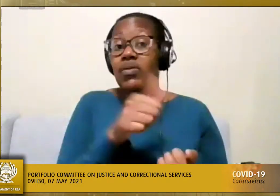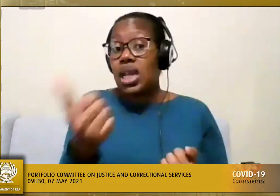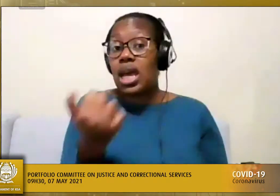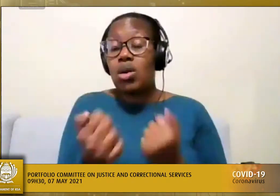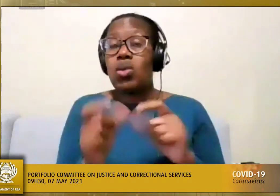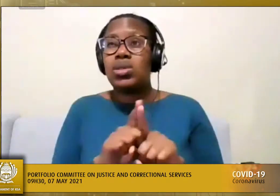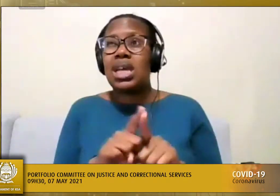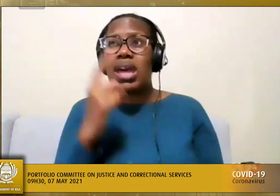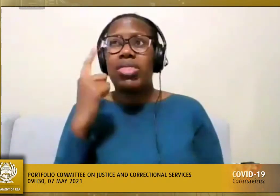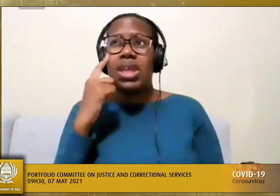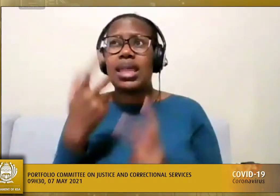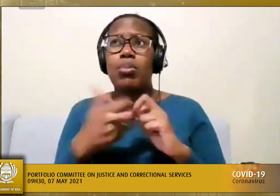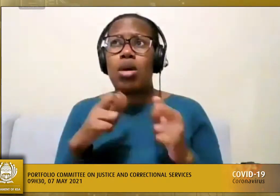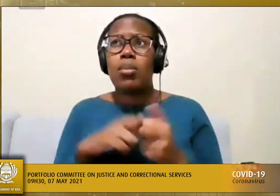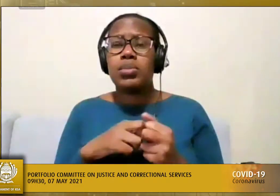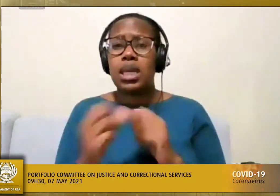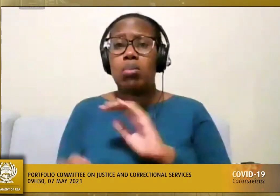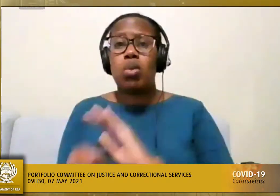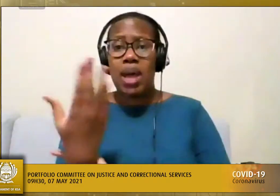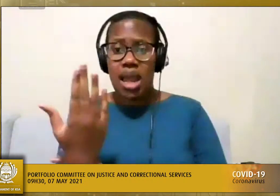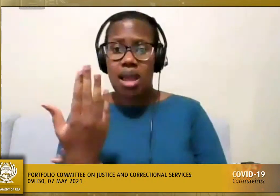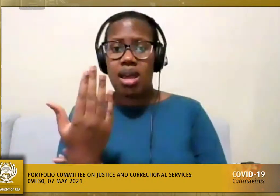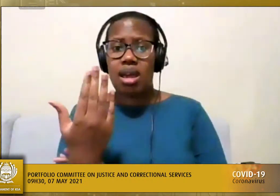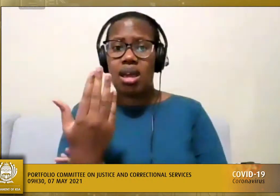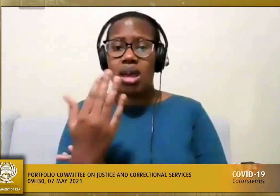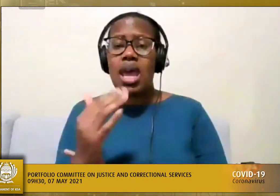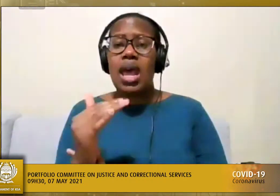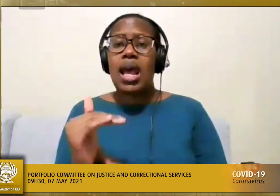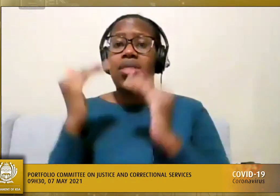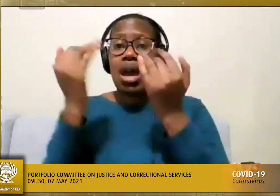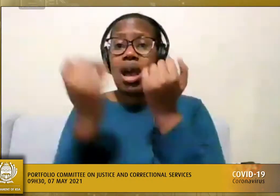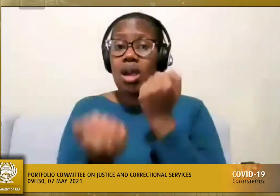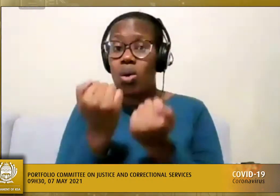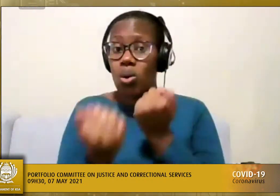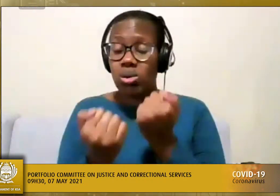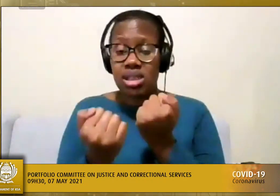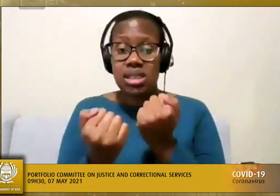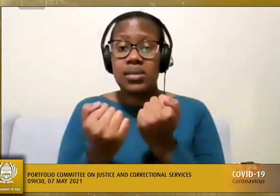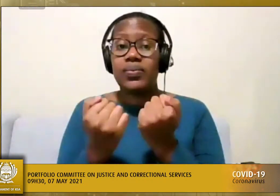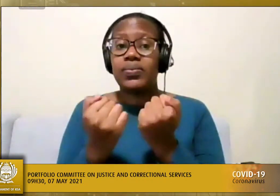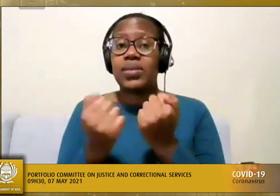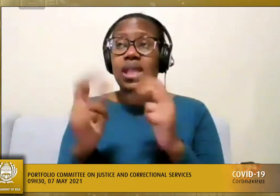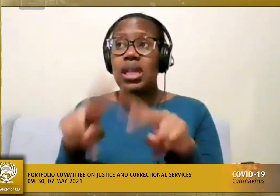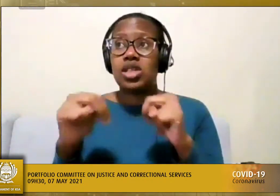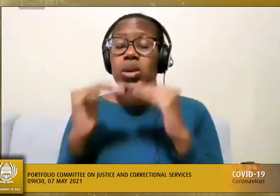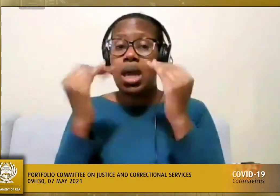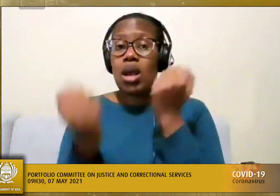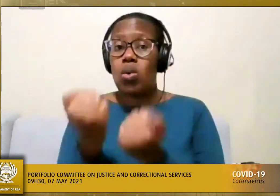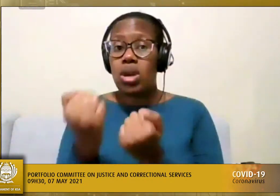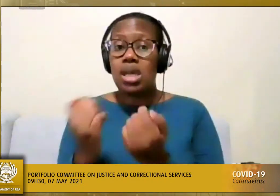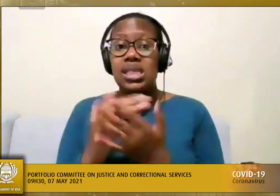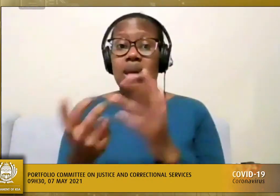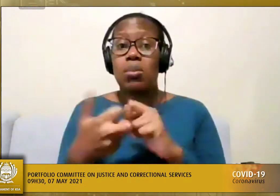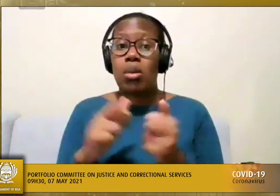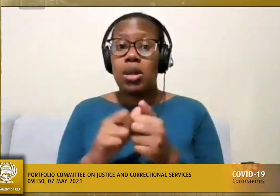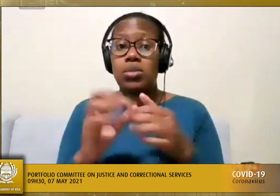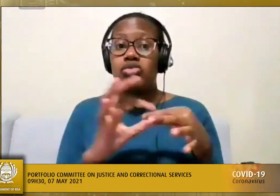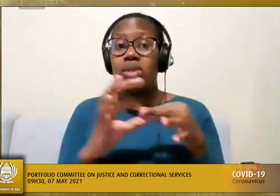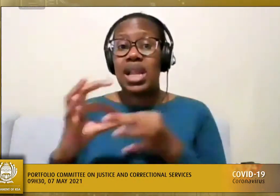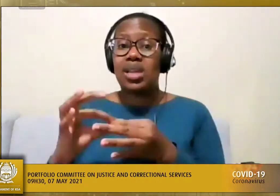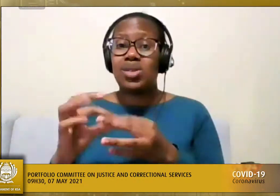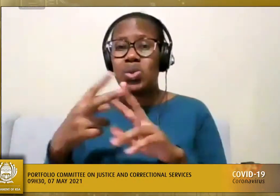I think their problems in Pune and bondale high courts and some of them I'm told that they are relating to